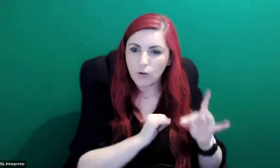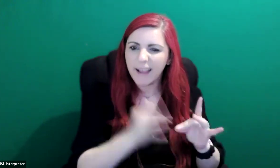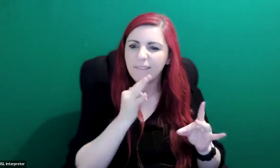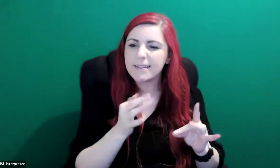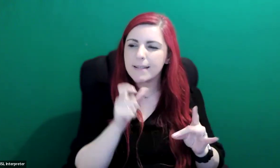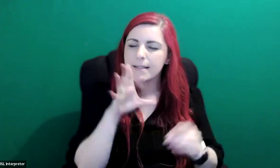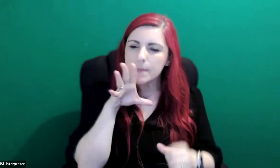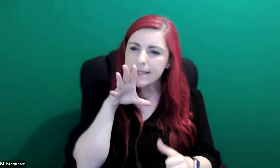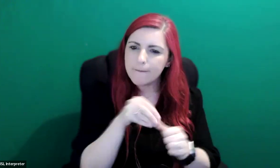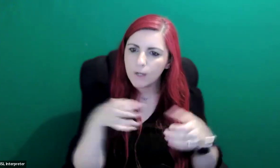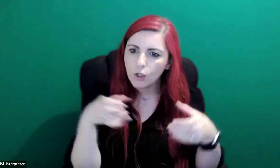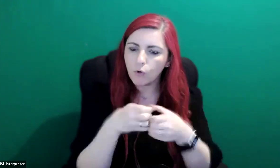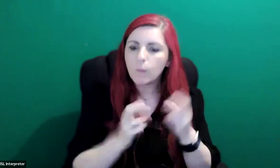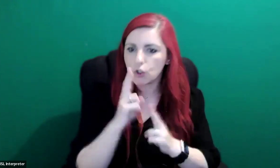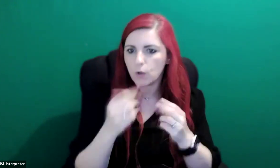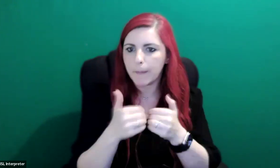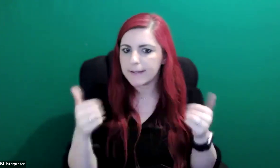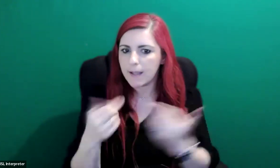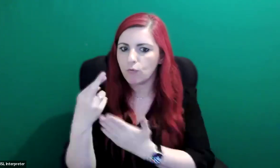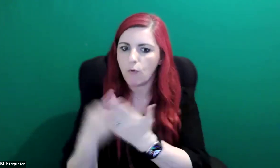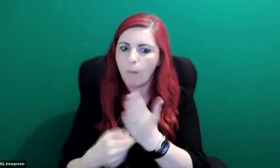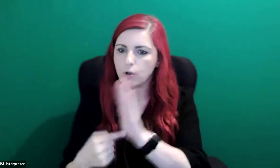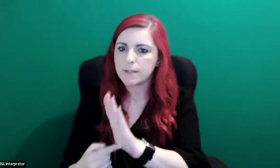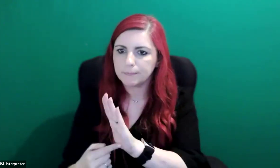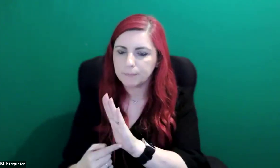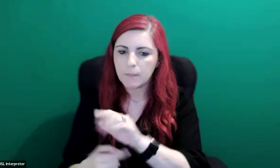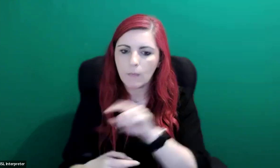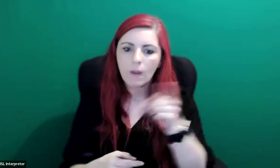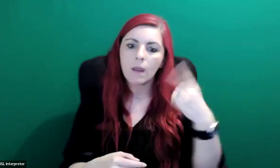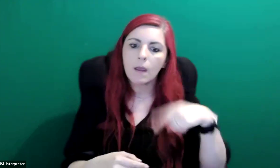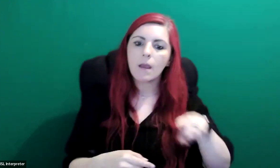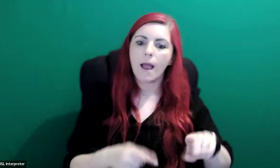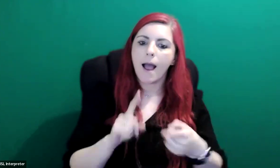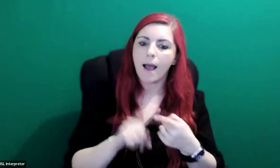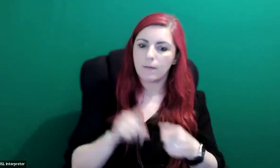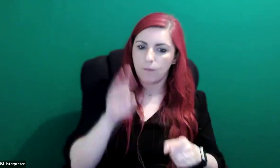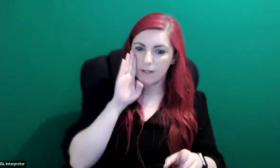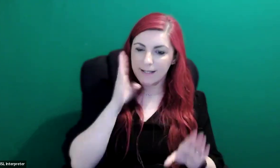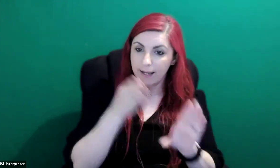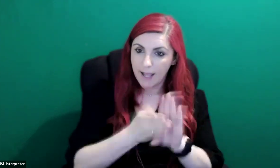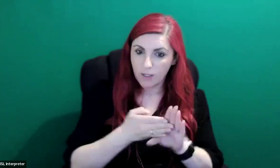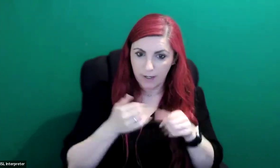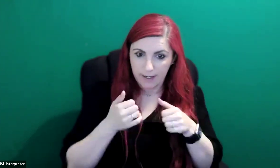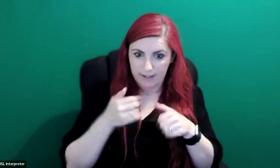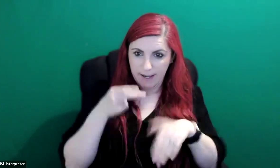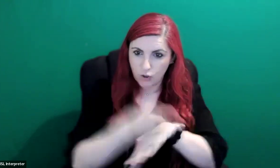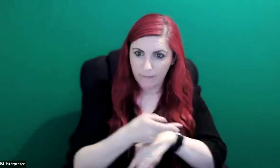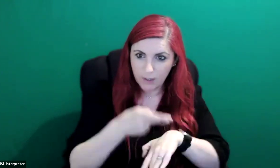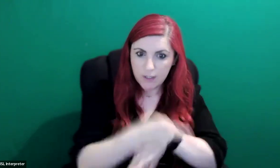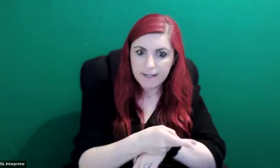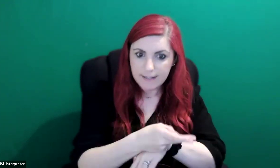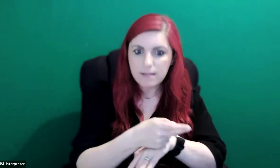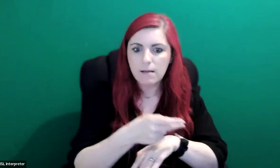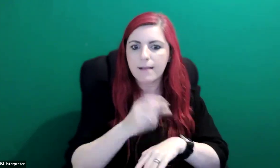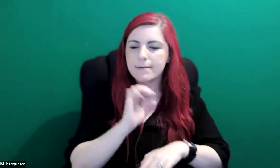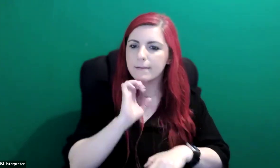report. And 4 psychiatric interventions are severe and systematic human rights violations that need to be